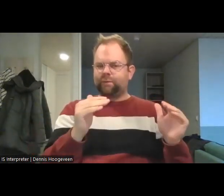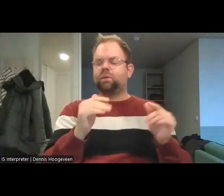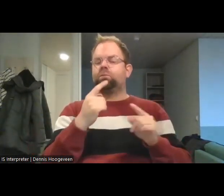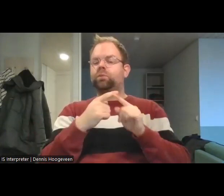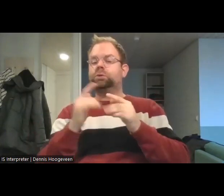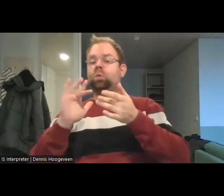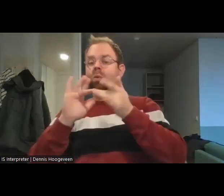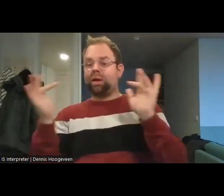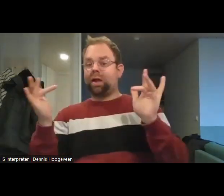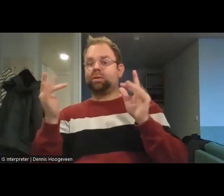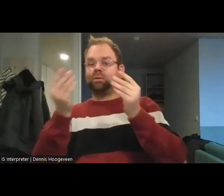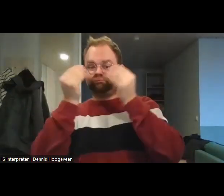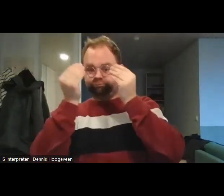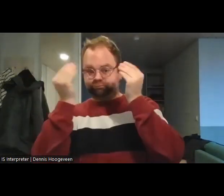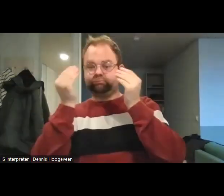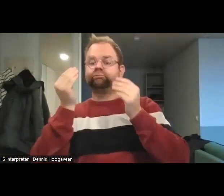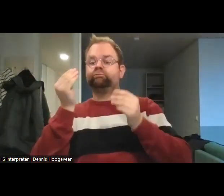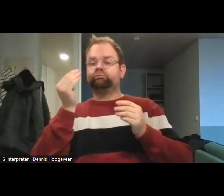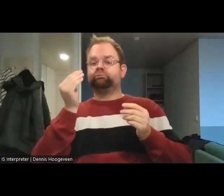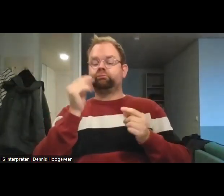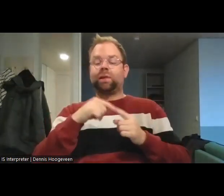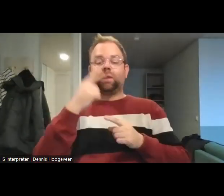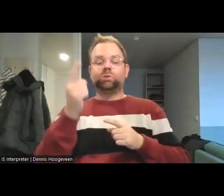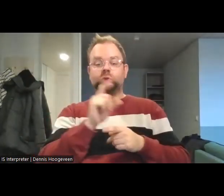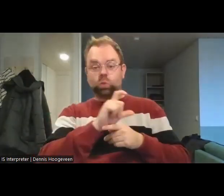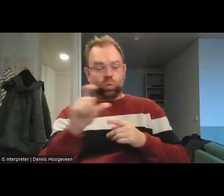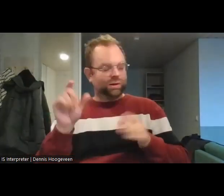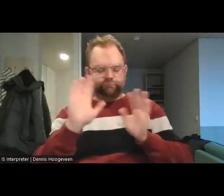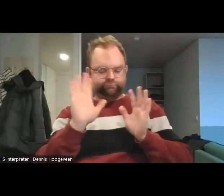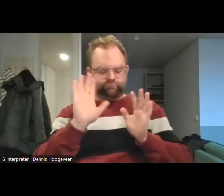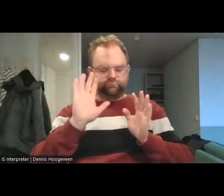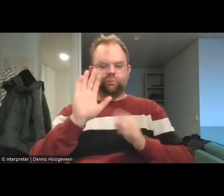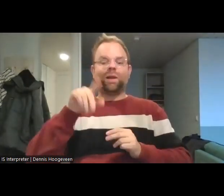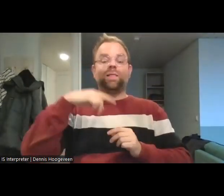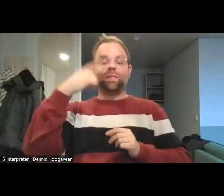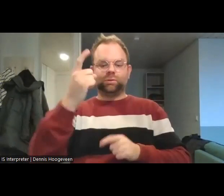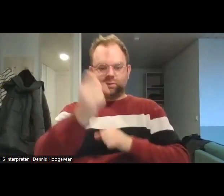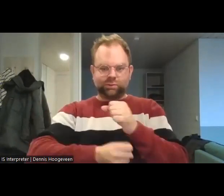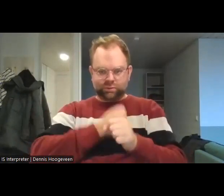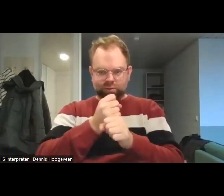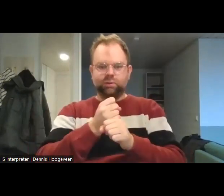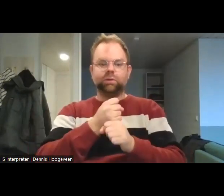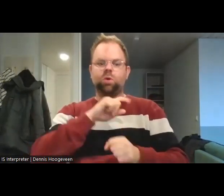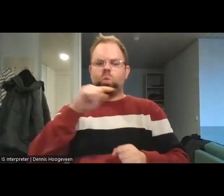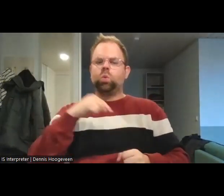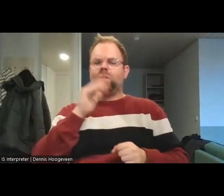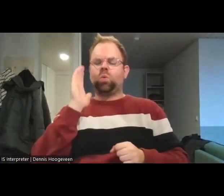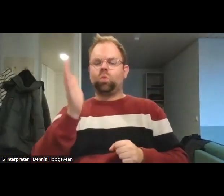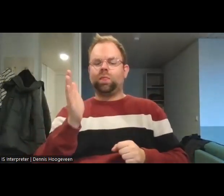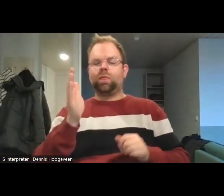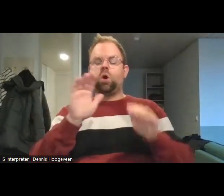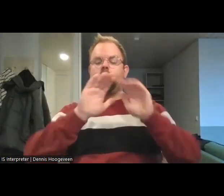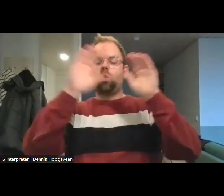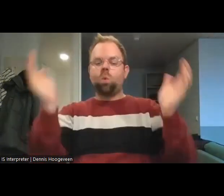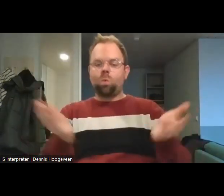next year, we will do as well global cohorts or trainings on our packages